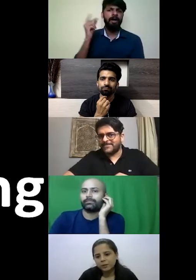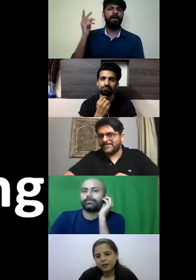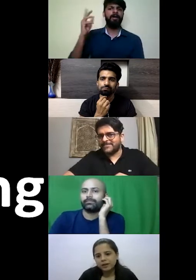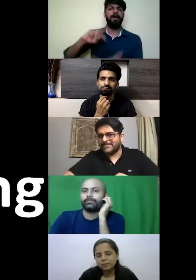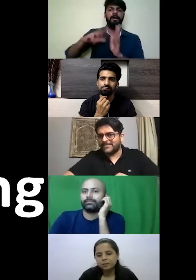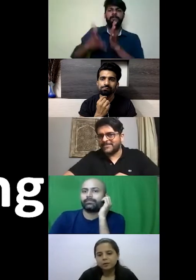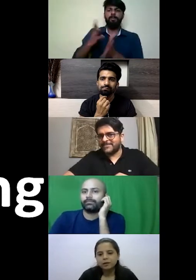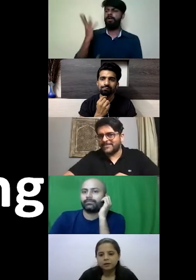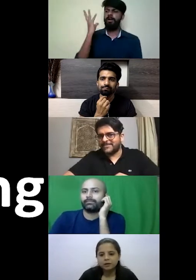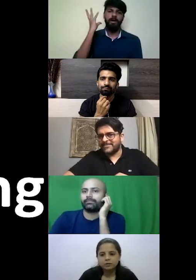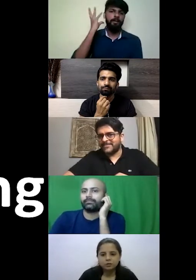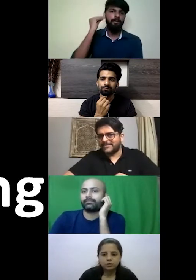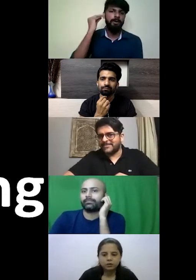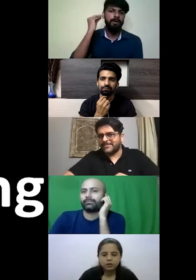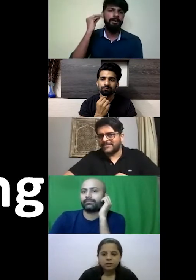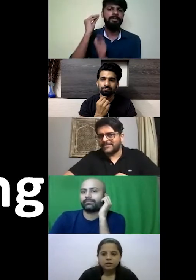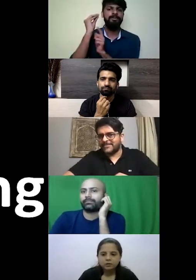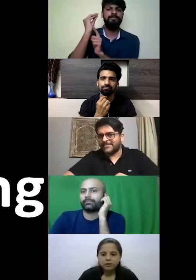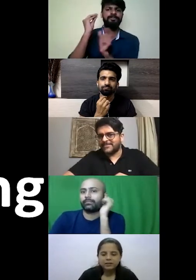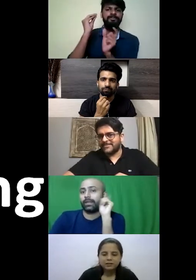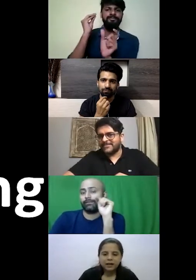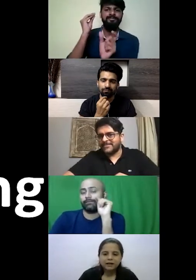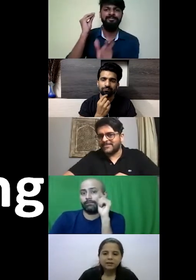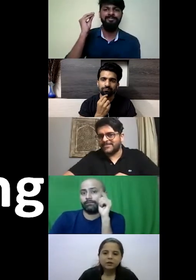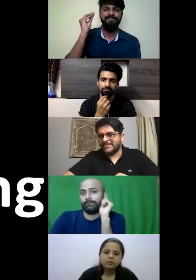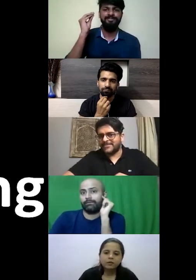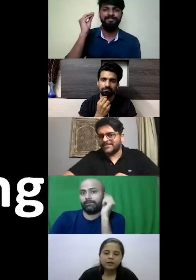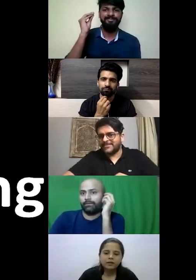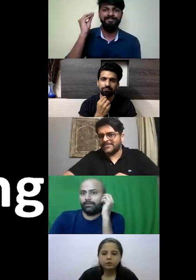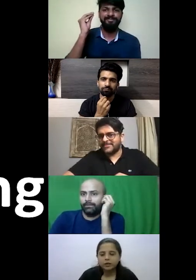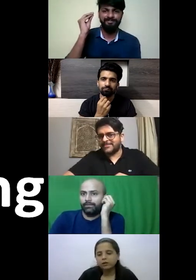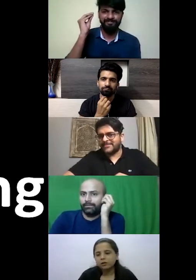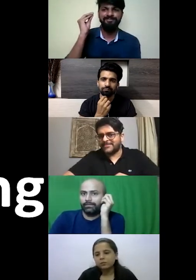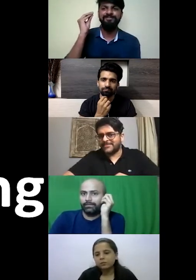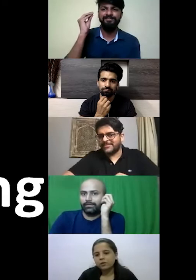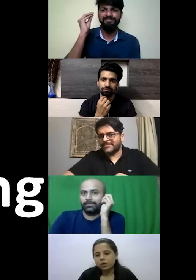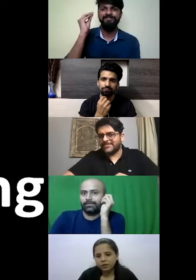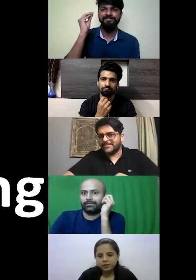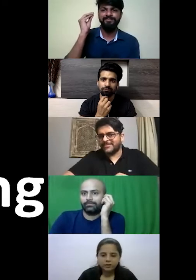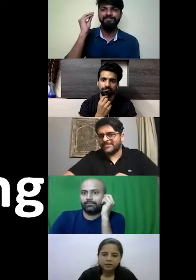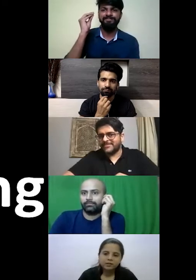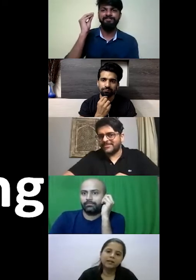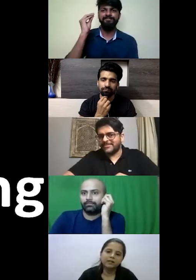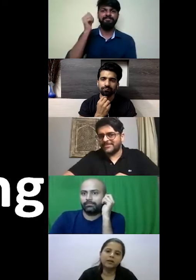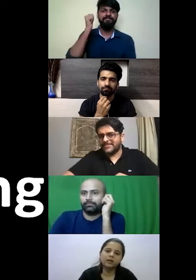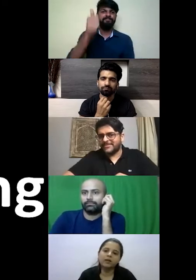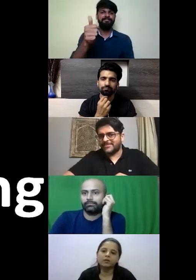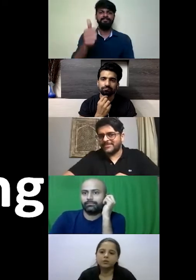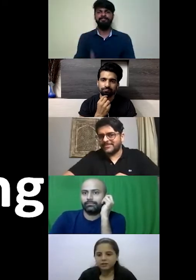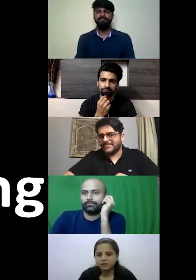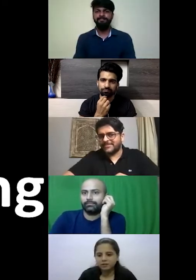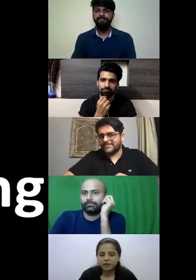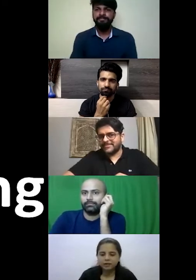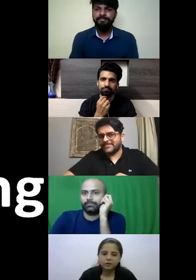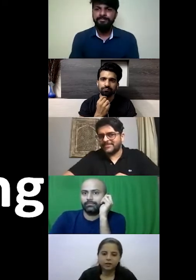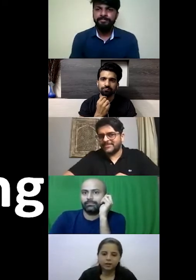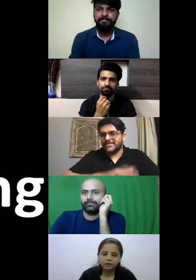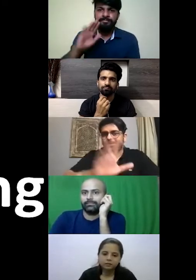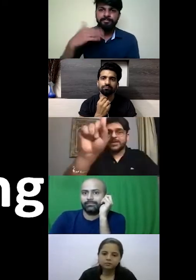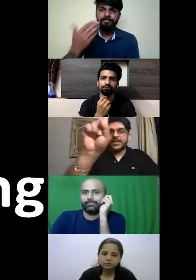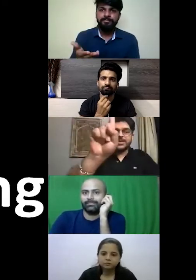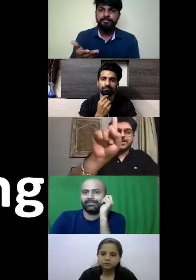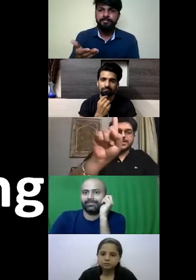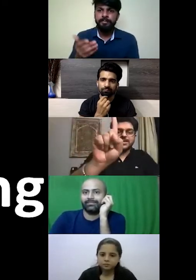usually speak and people hear it too. So it's kind of related to the auditory. That's why we are using this sign for